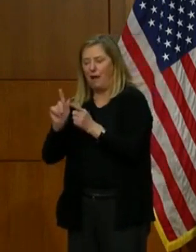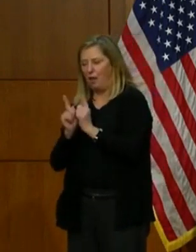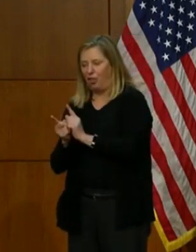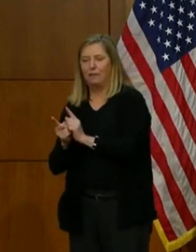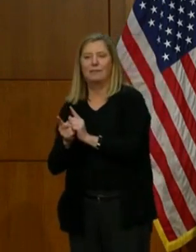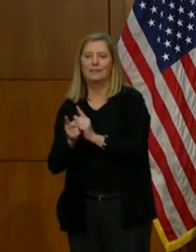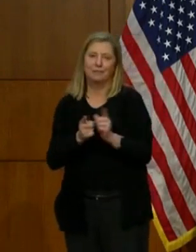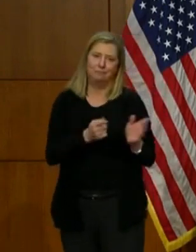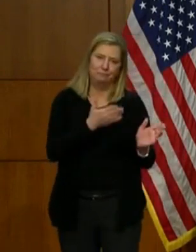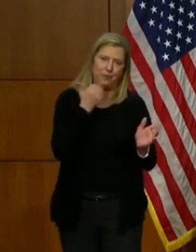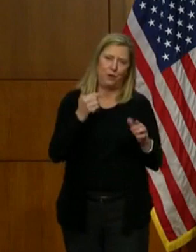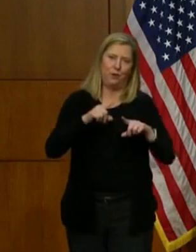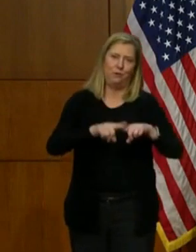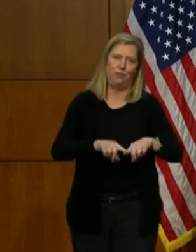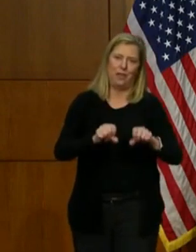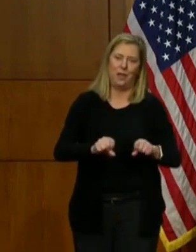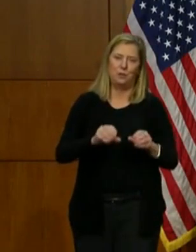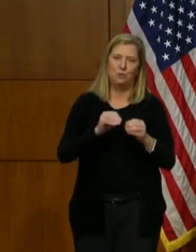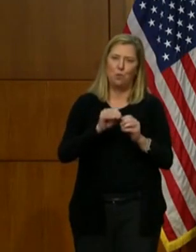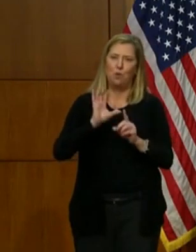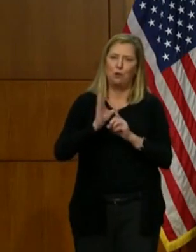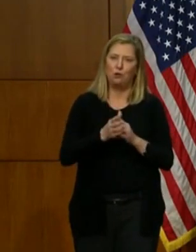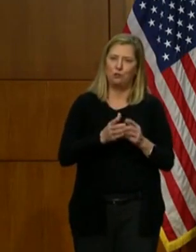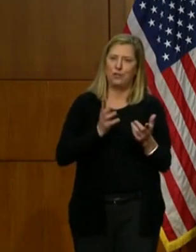much more reliable and culturally